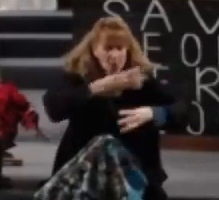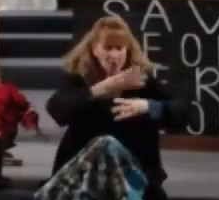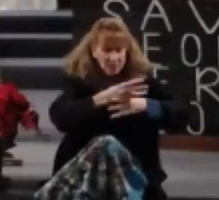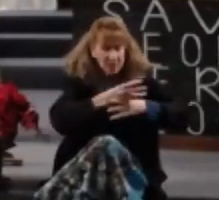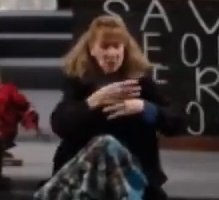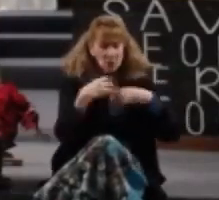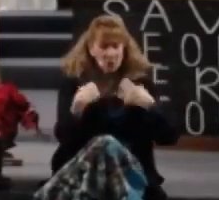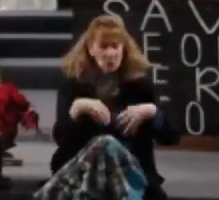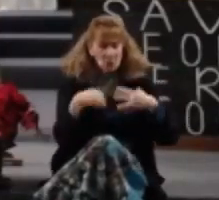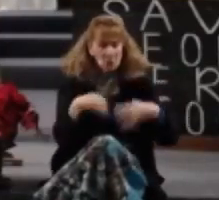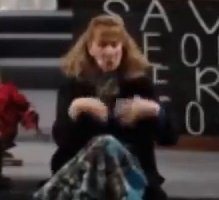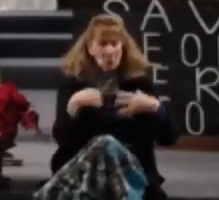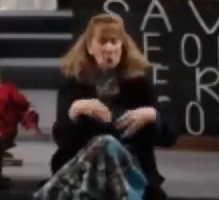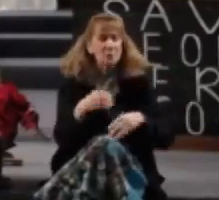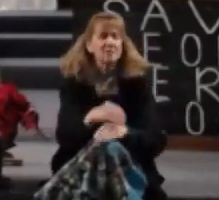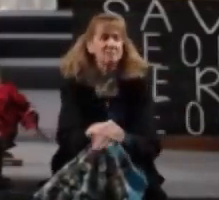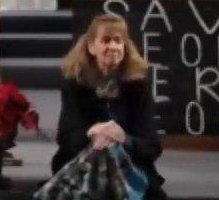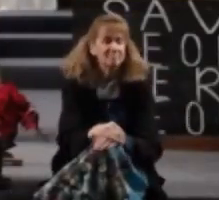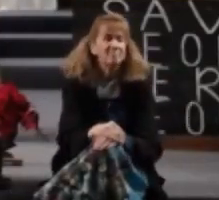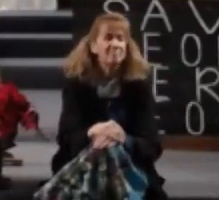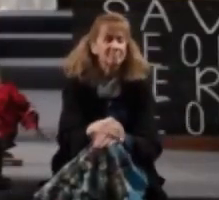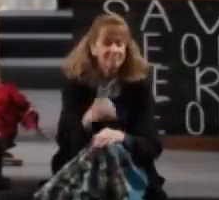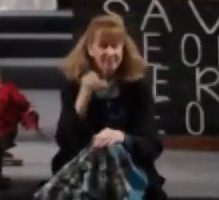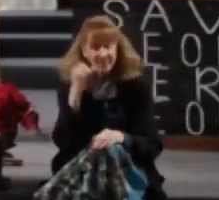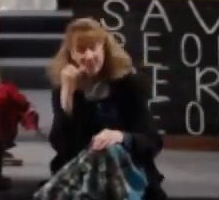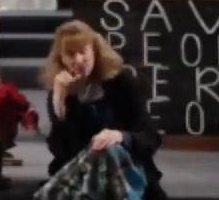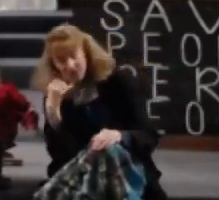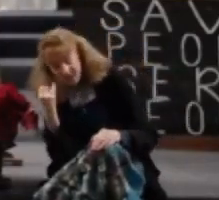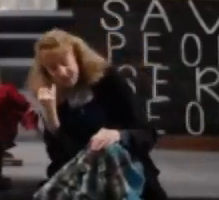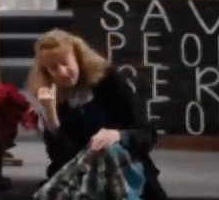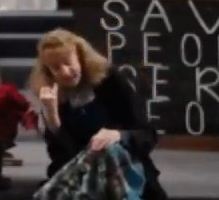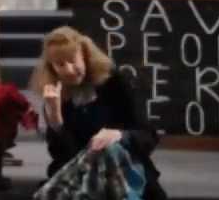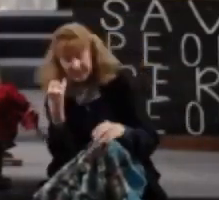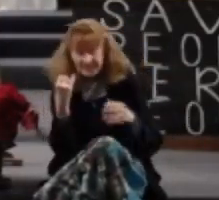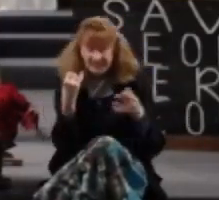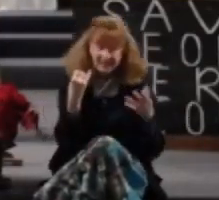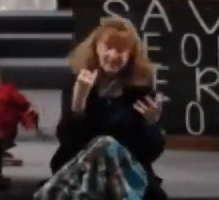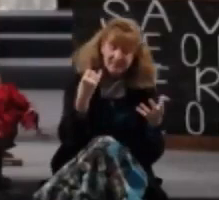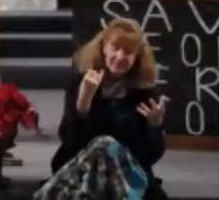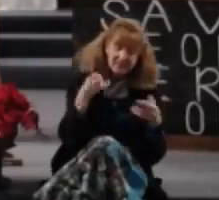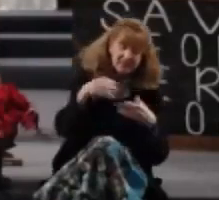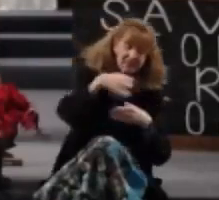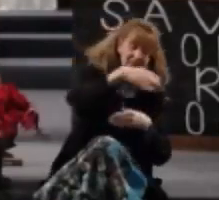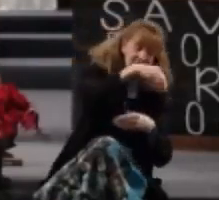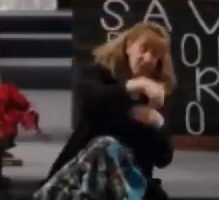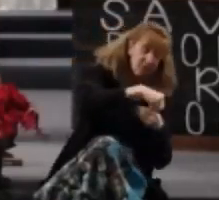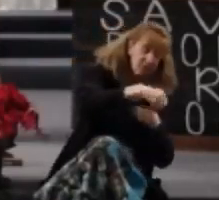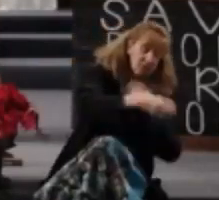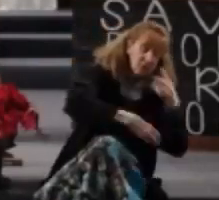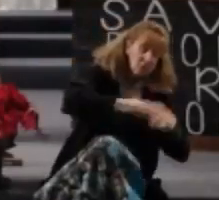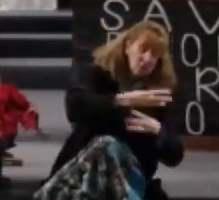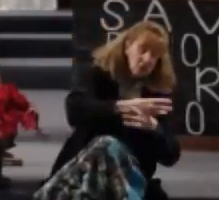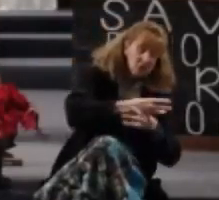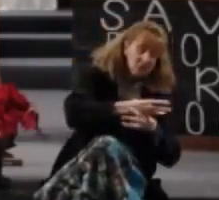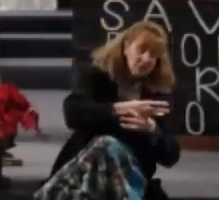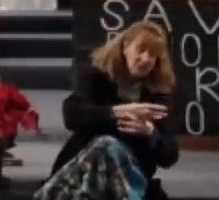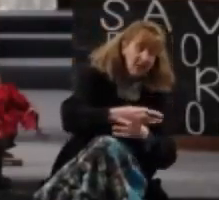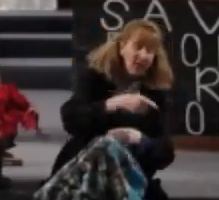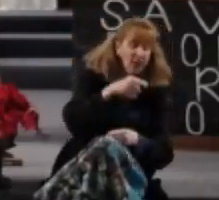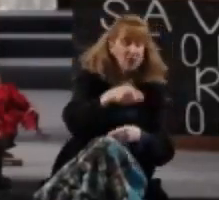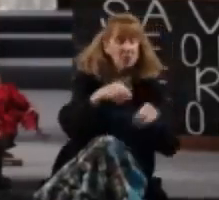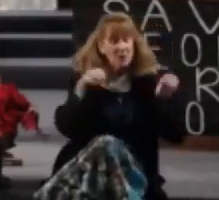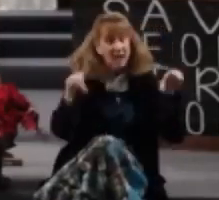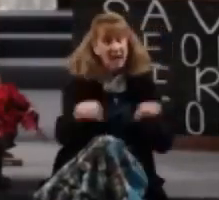you're worldly or not. Jealousy and quarreling. Are you not acting like